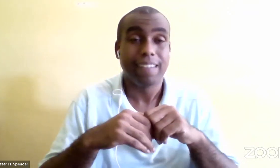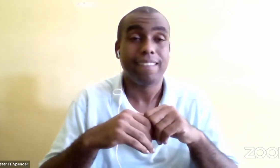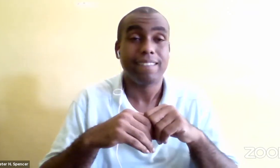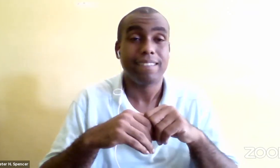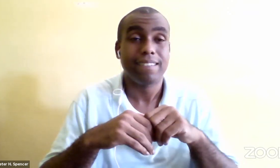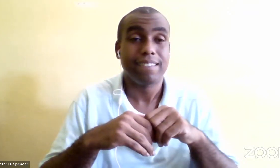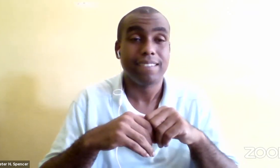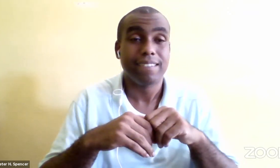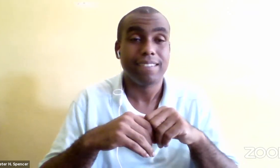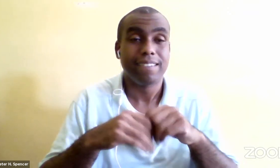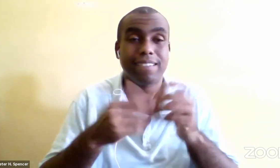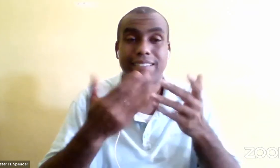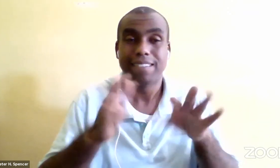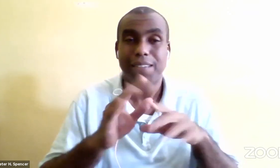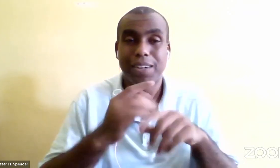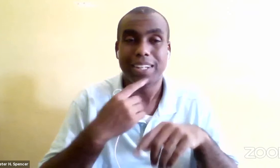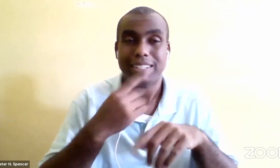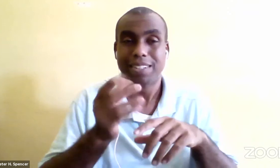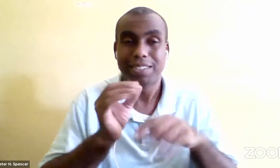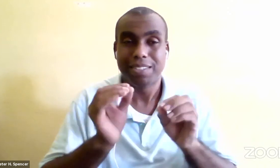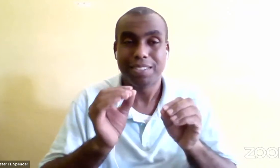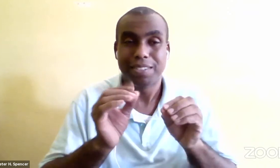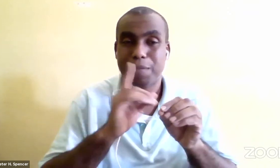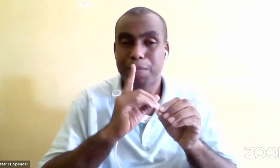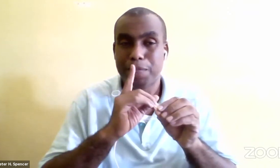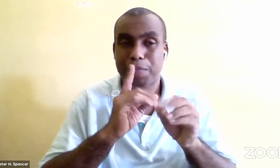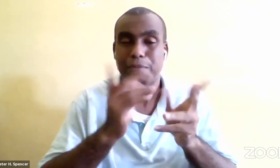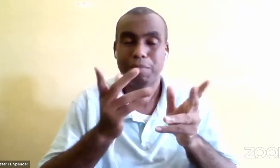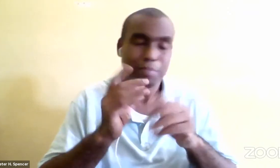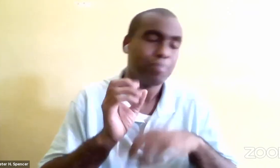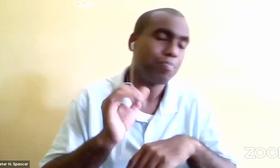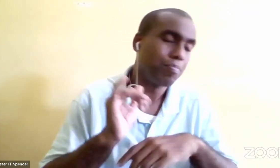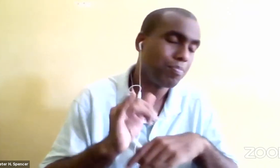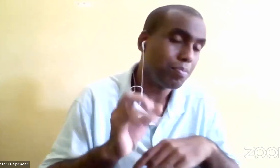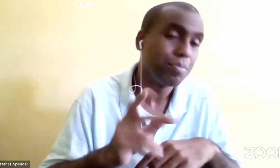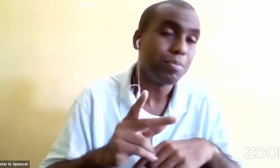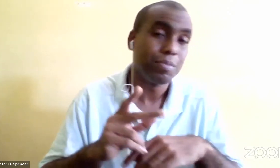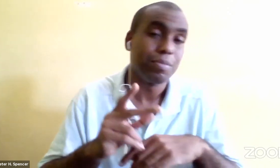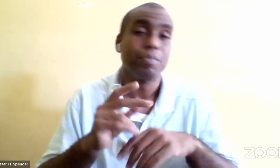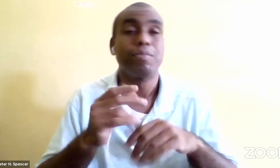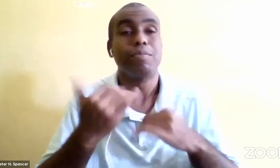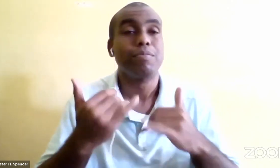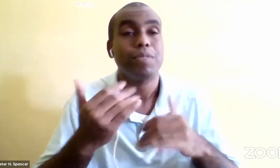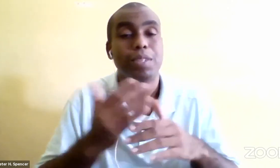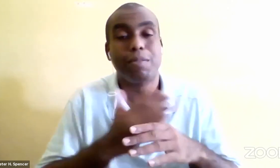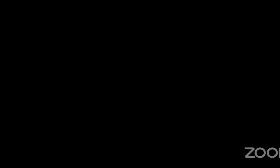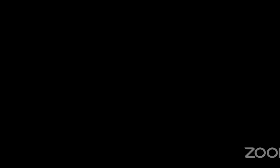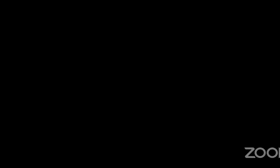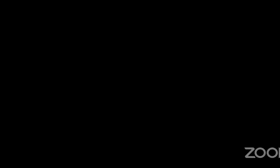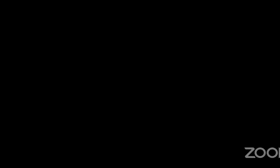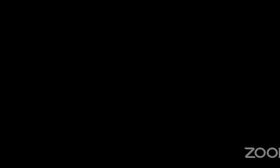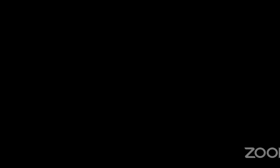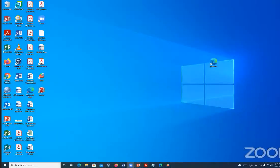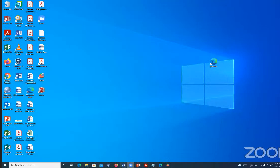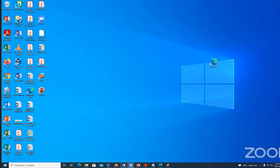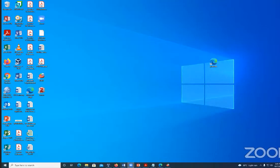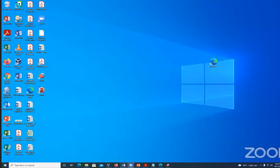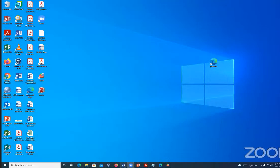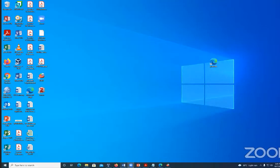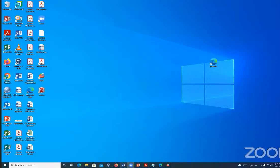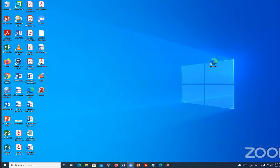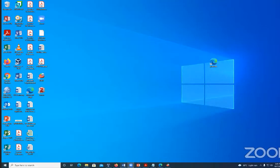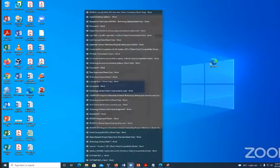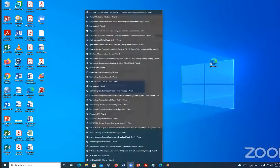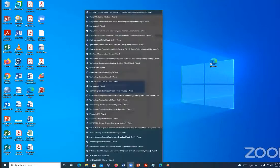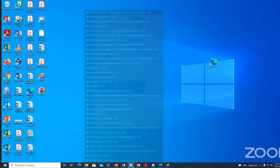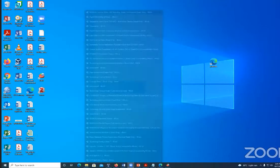David, don't want to say anything though. Yeah, so I just wanted to share my screen again. And so